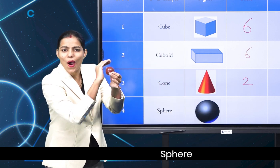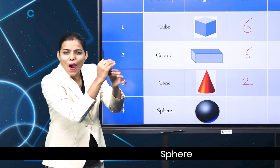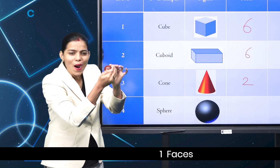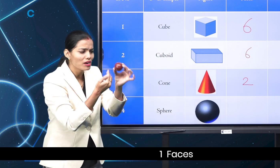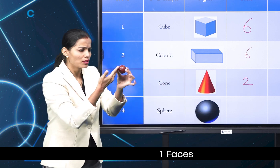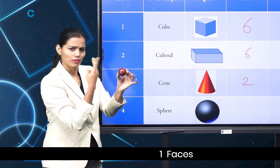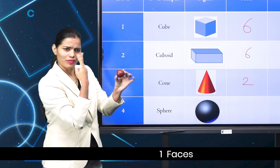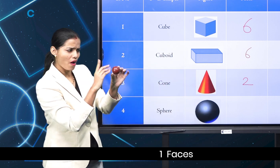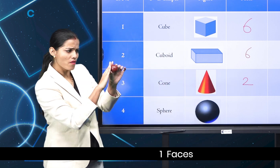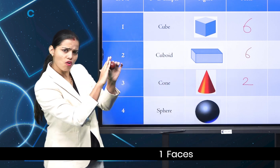1 faces,